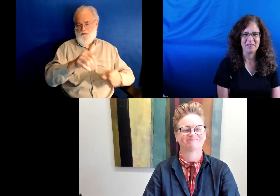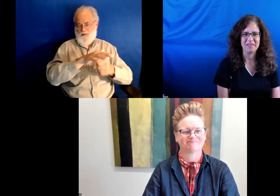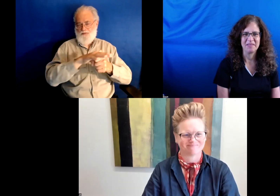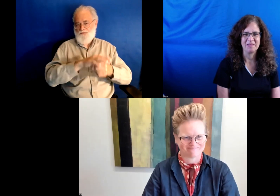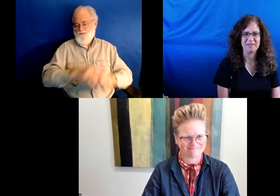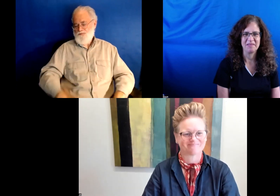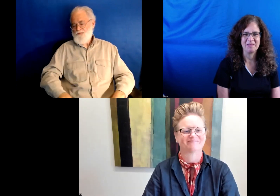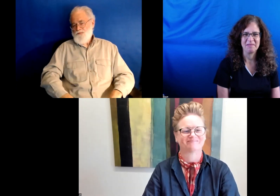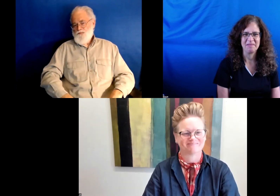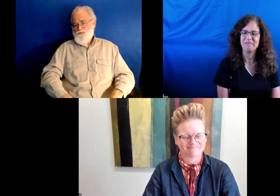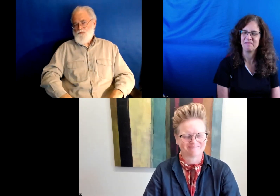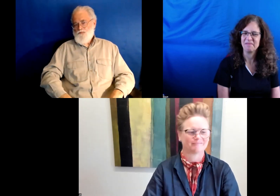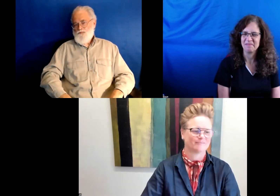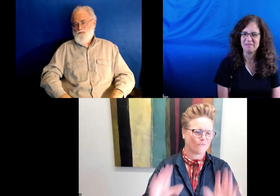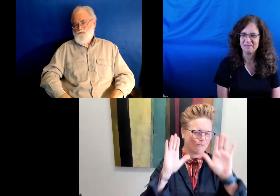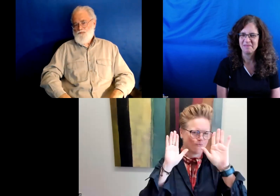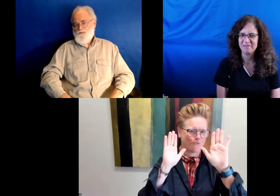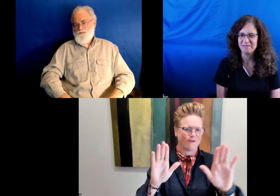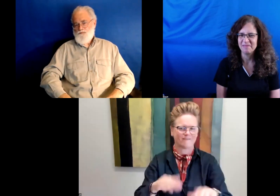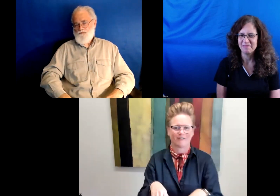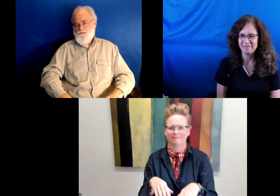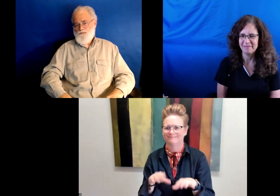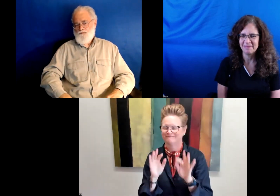and applying those in different areas.